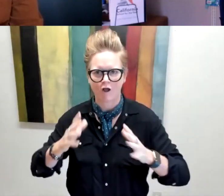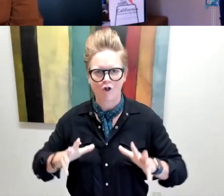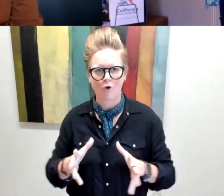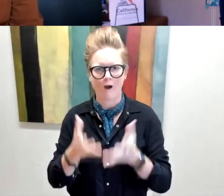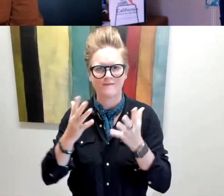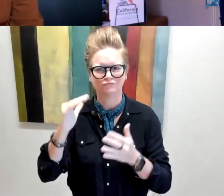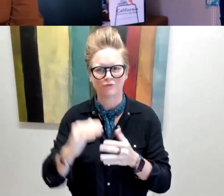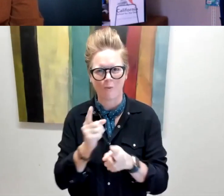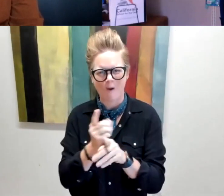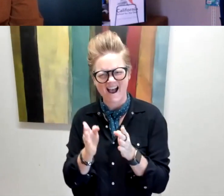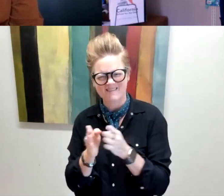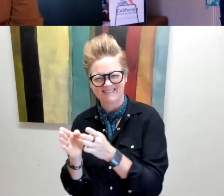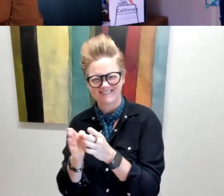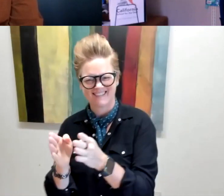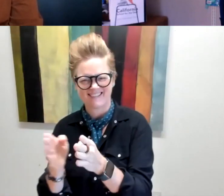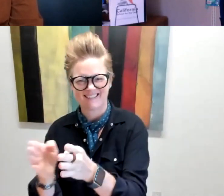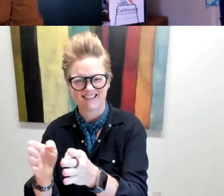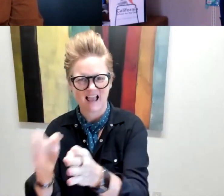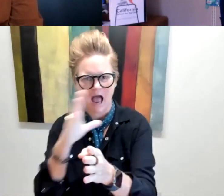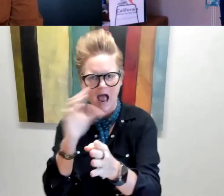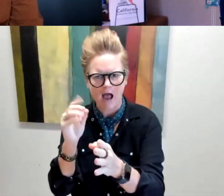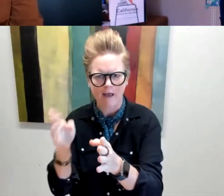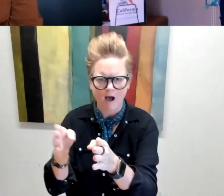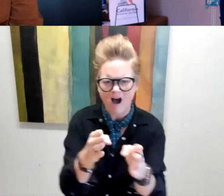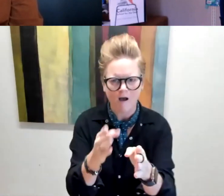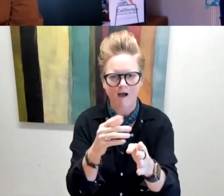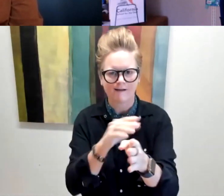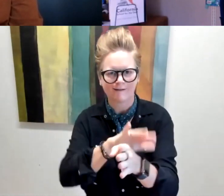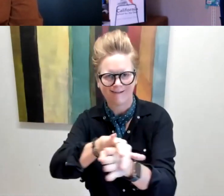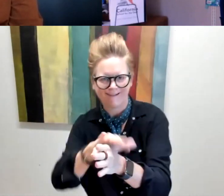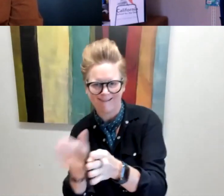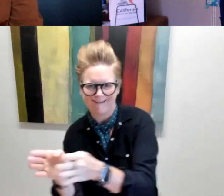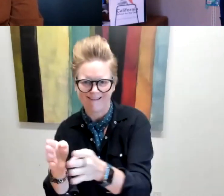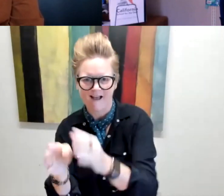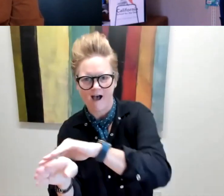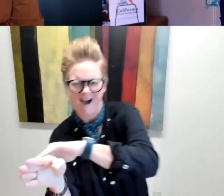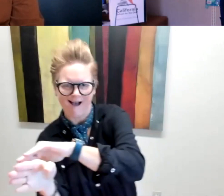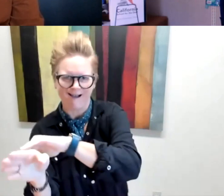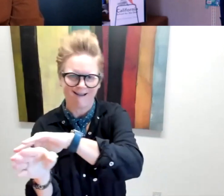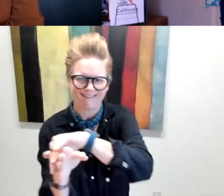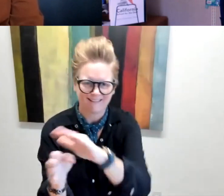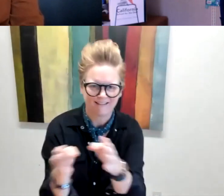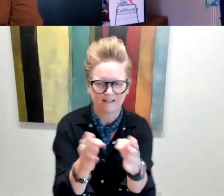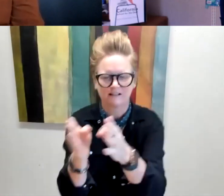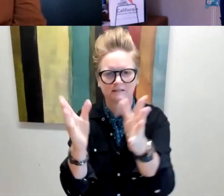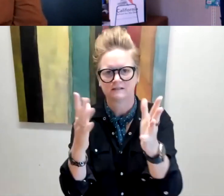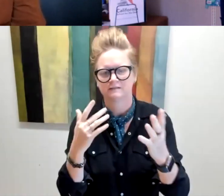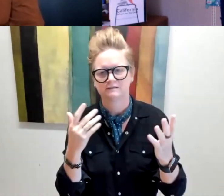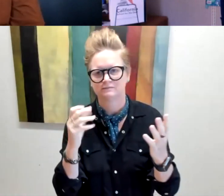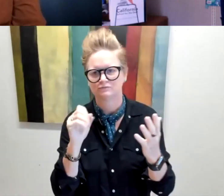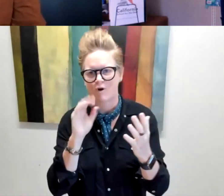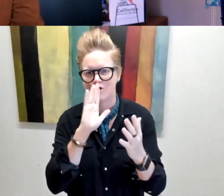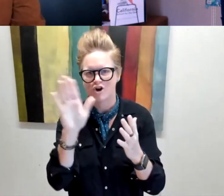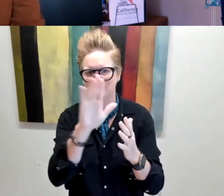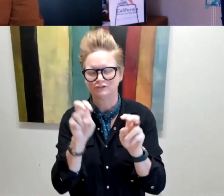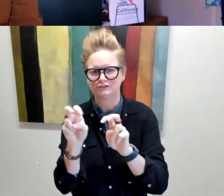they had, that families are able to thrive and help to navigate this journey, and maybe it's, little lefts